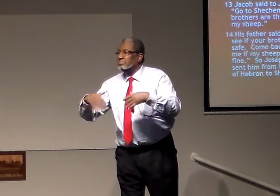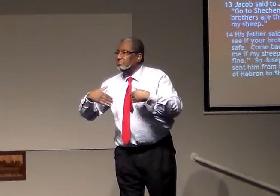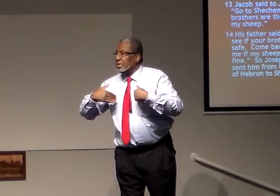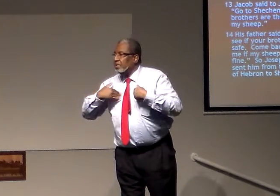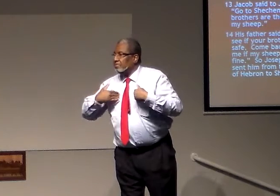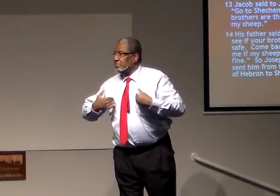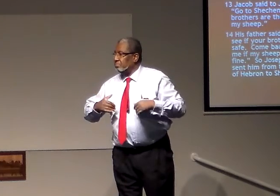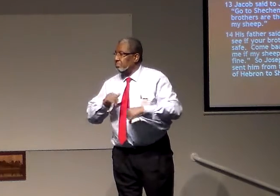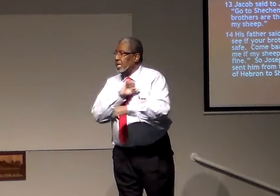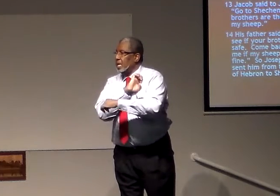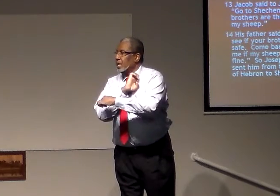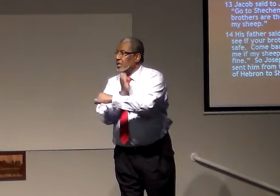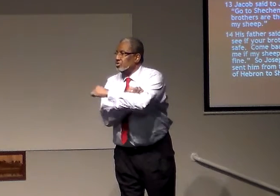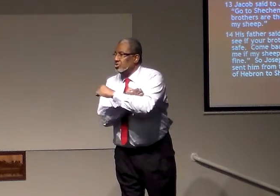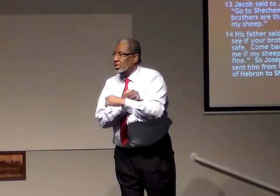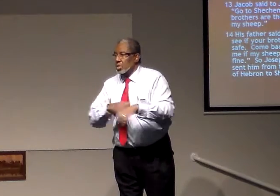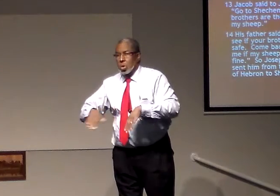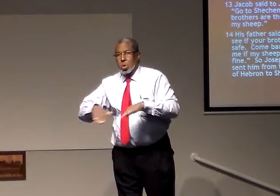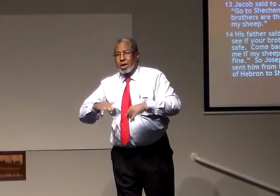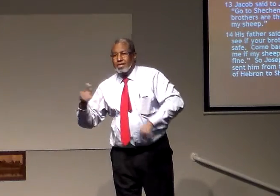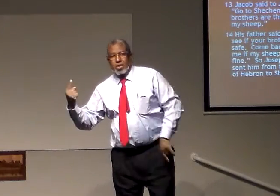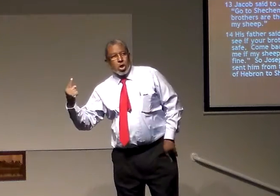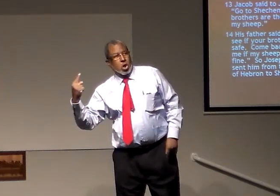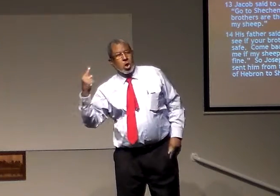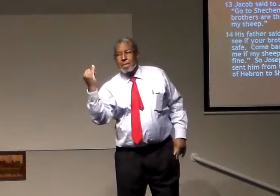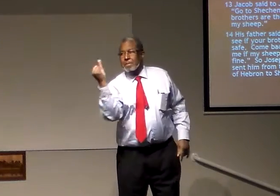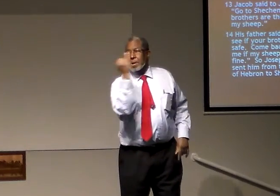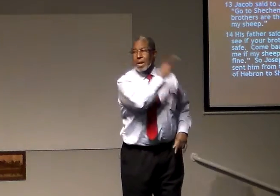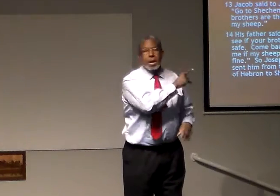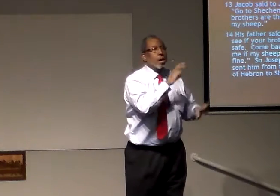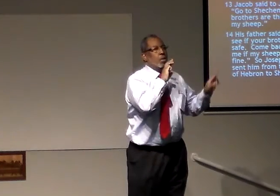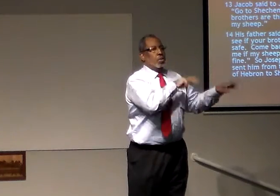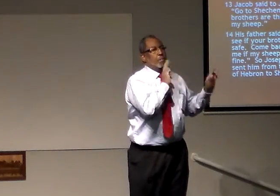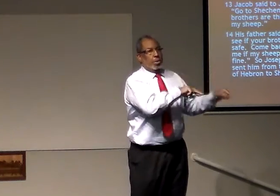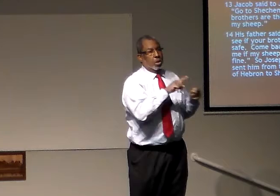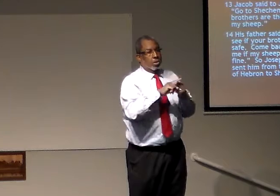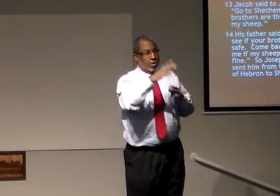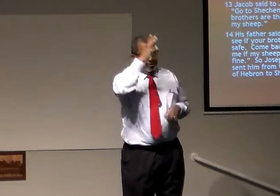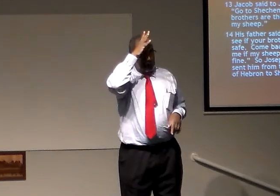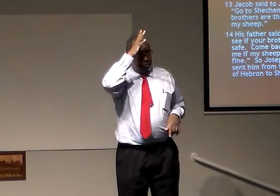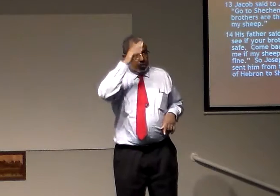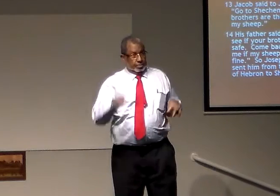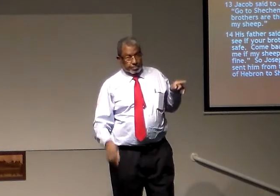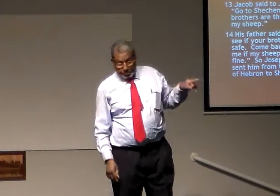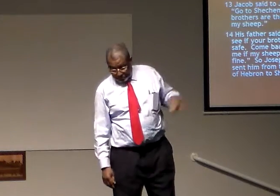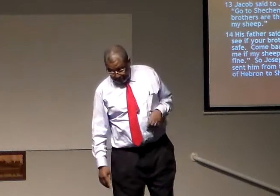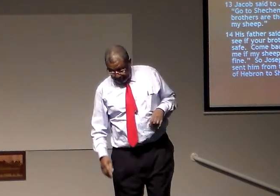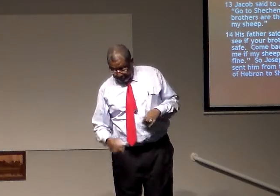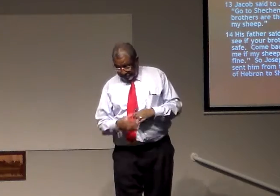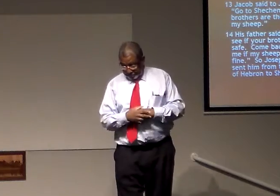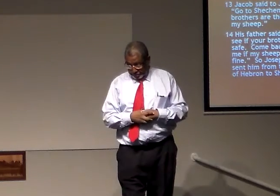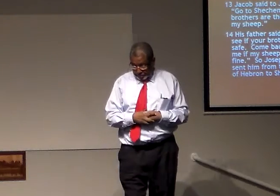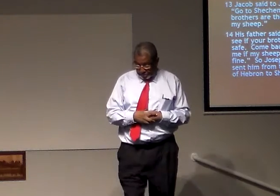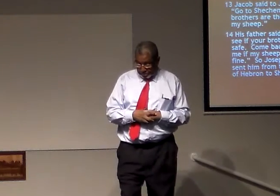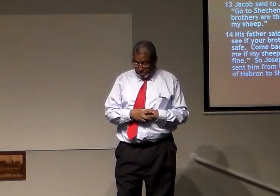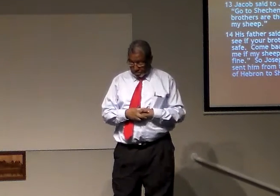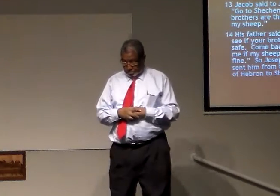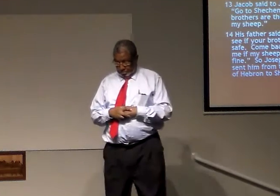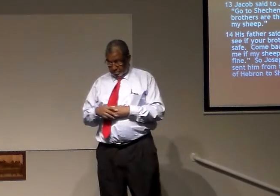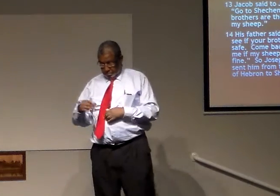You know, he goes back, he has the energy, he can walk far, report to mom and to his daddy.